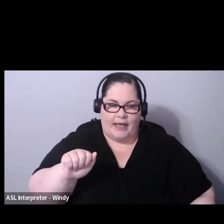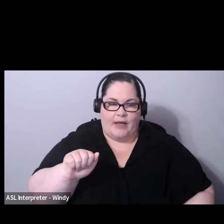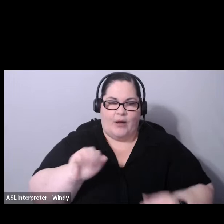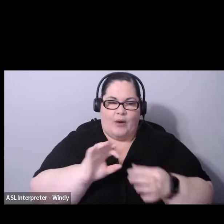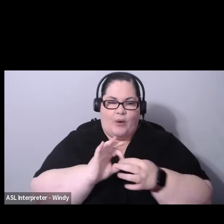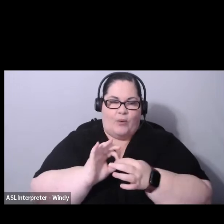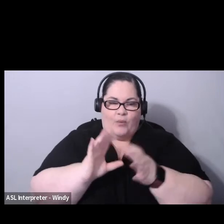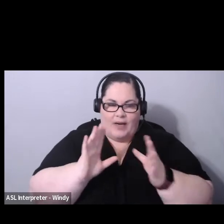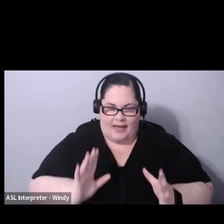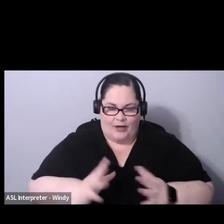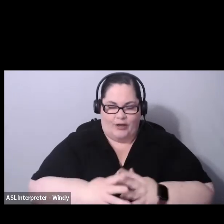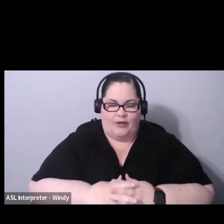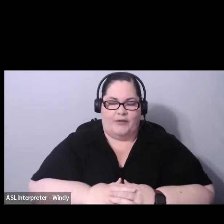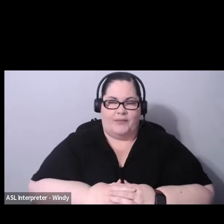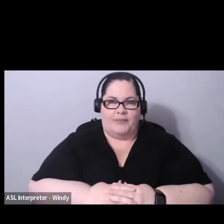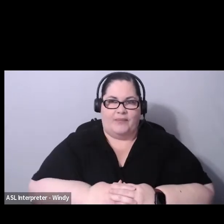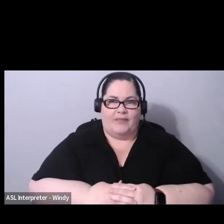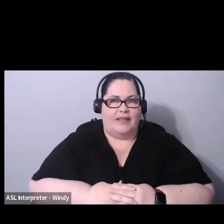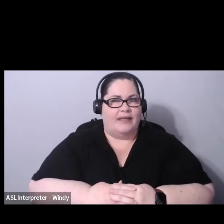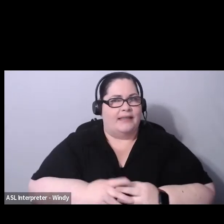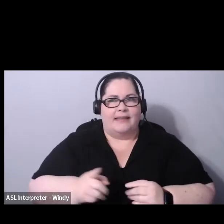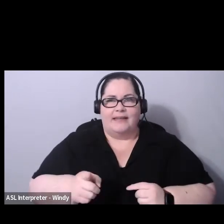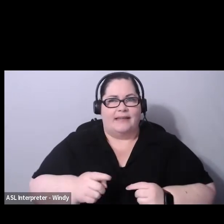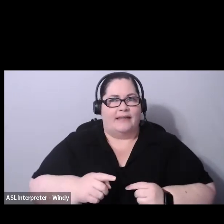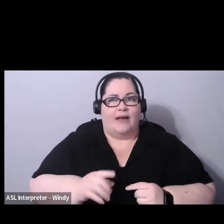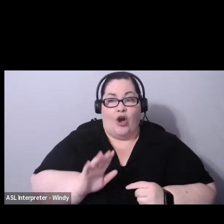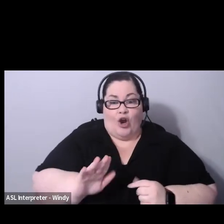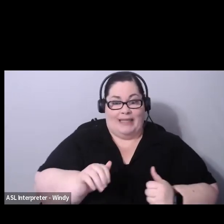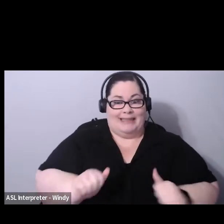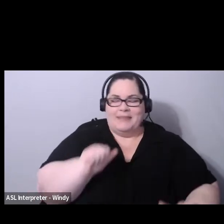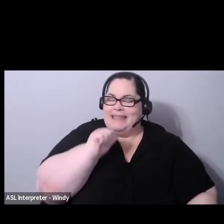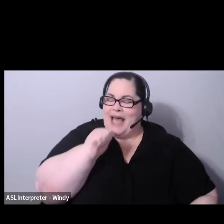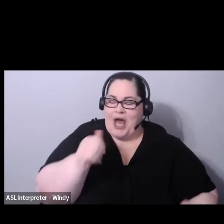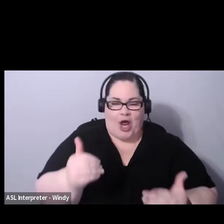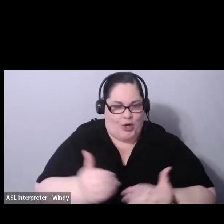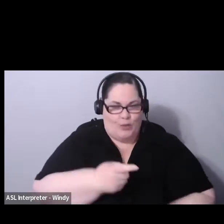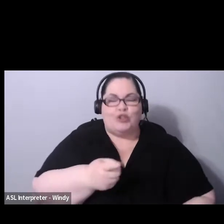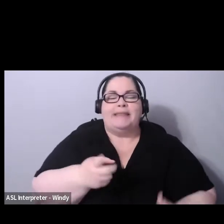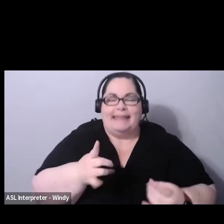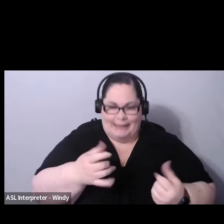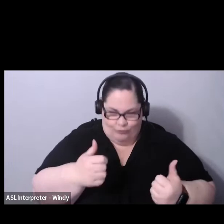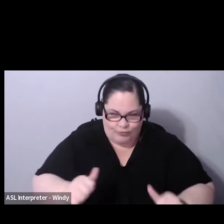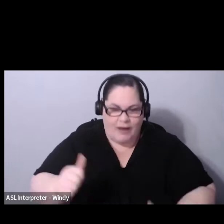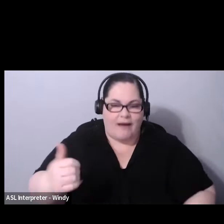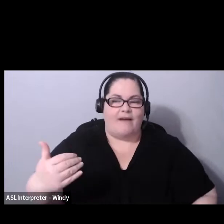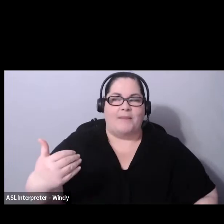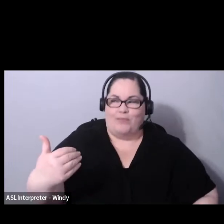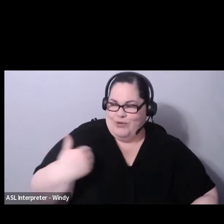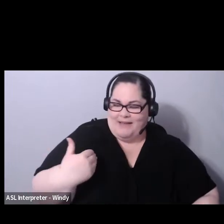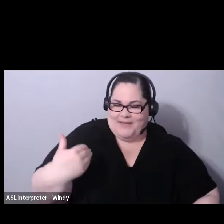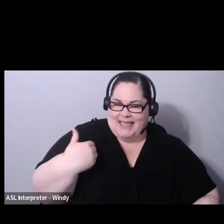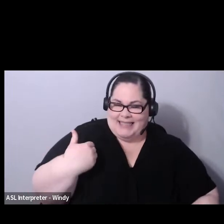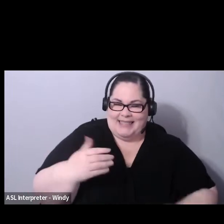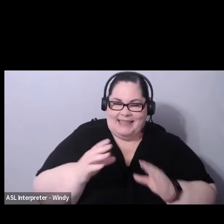this is not a new attempt. She's tried this in past years, past session.